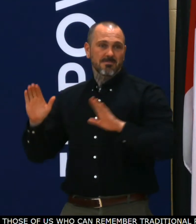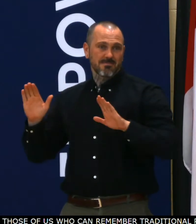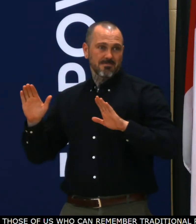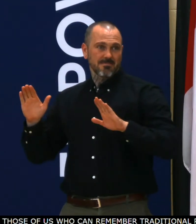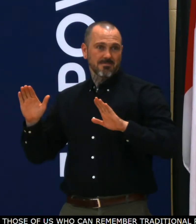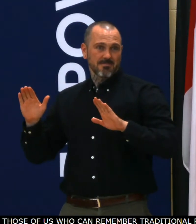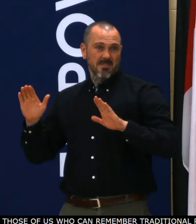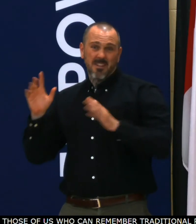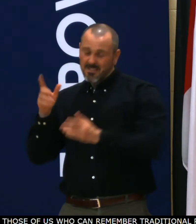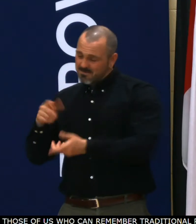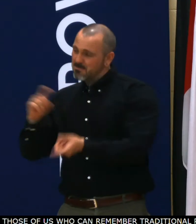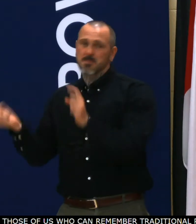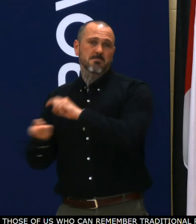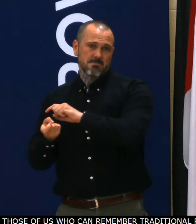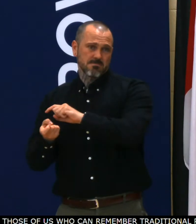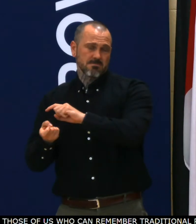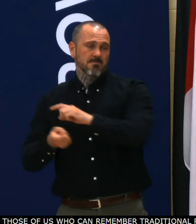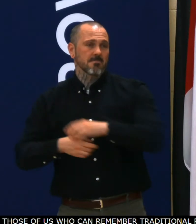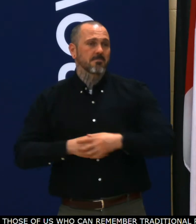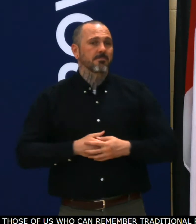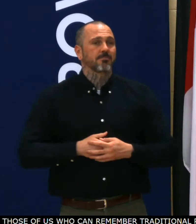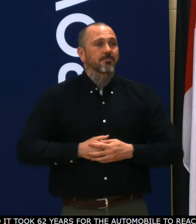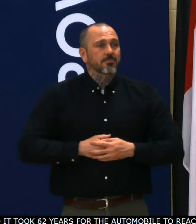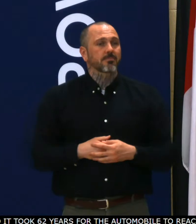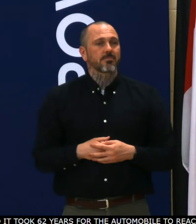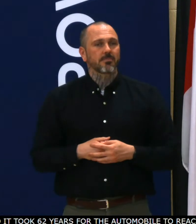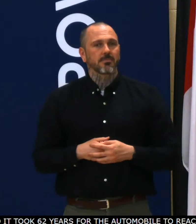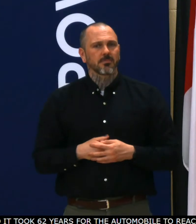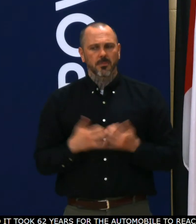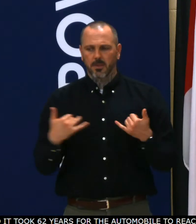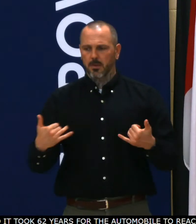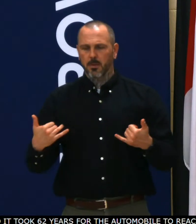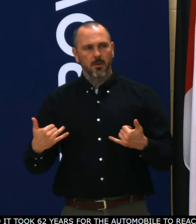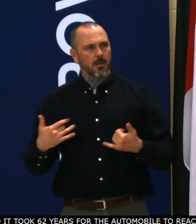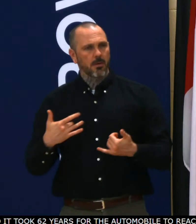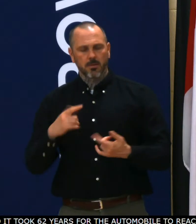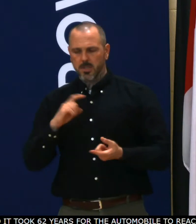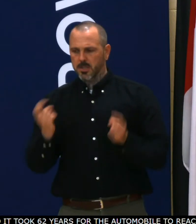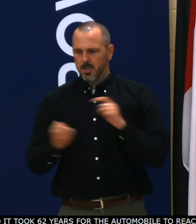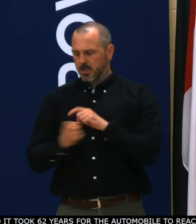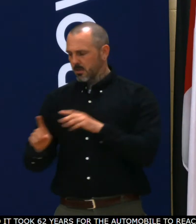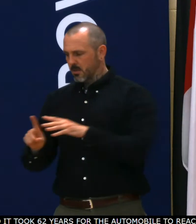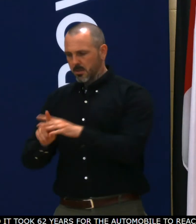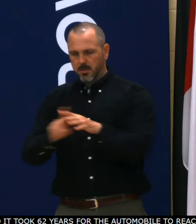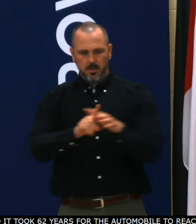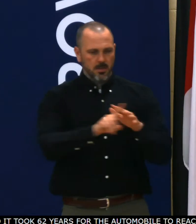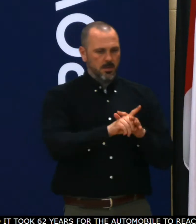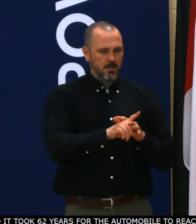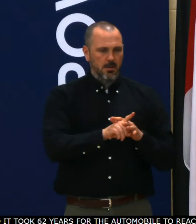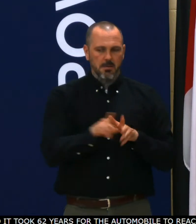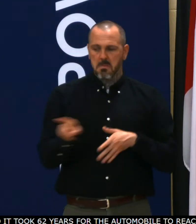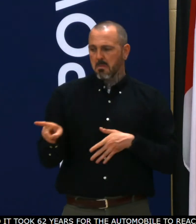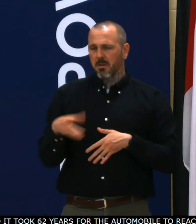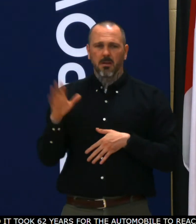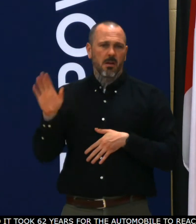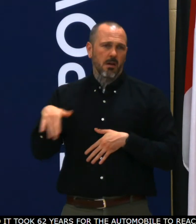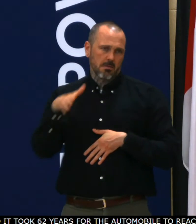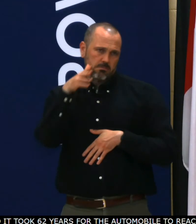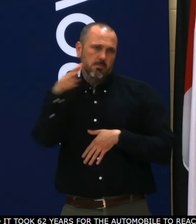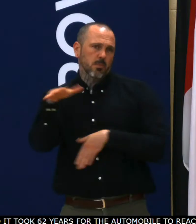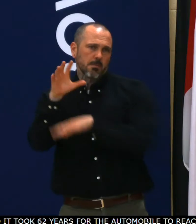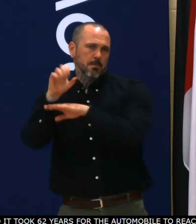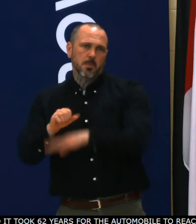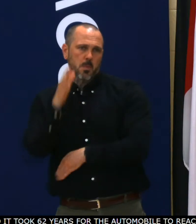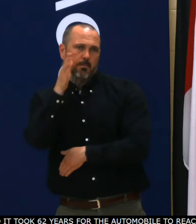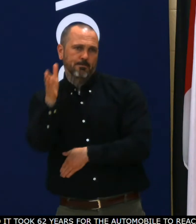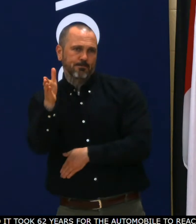world of rapid and nonlinear change, where that type of change is just a given, it may seem that there's